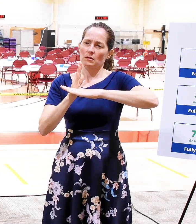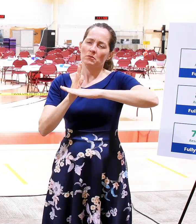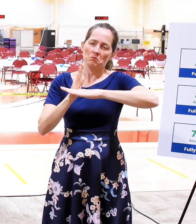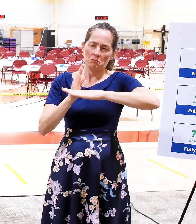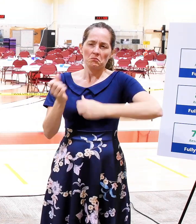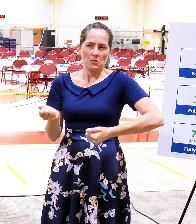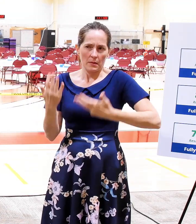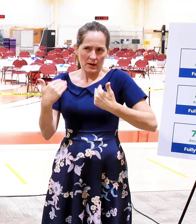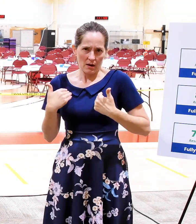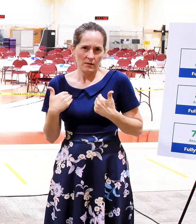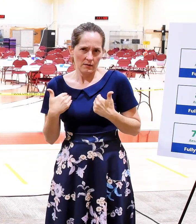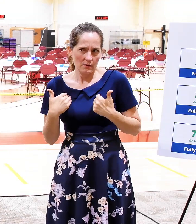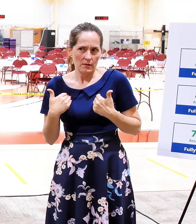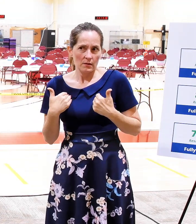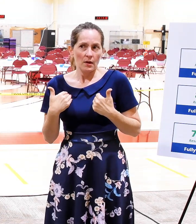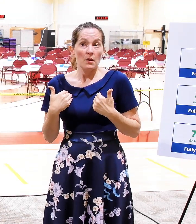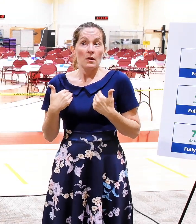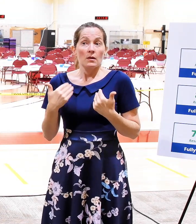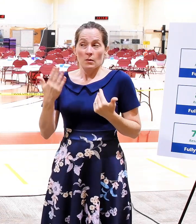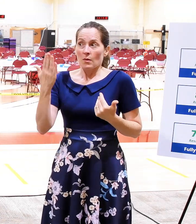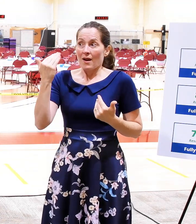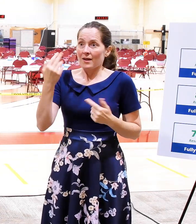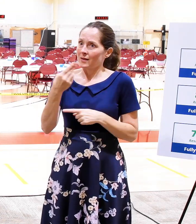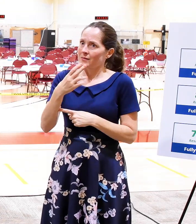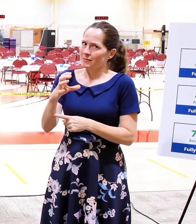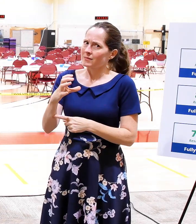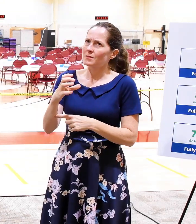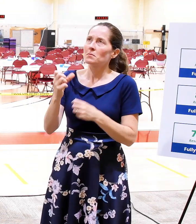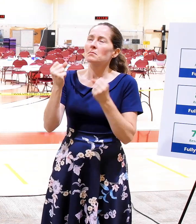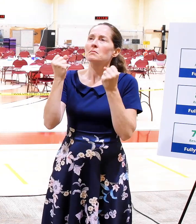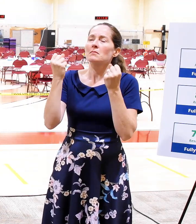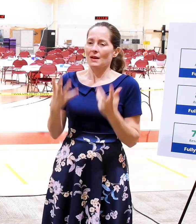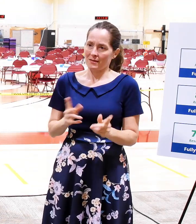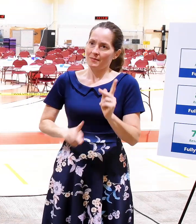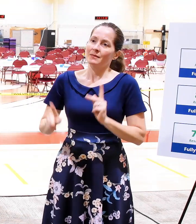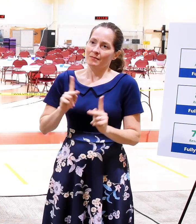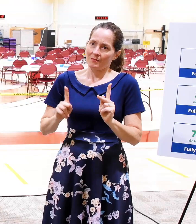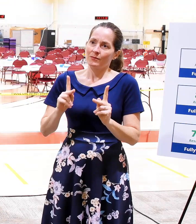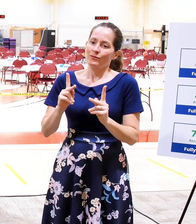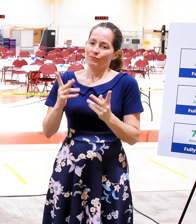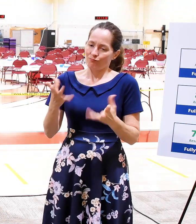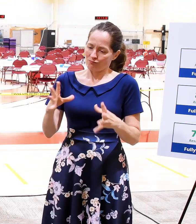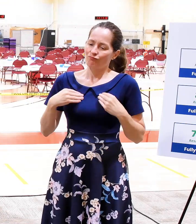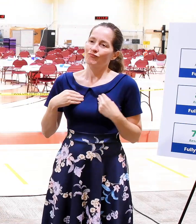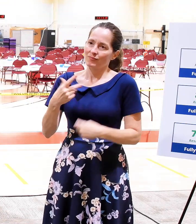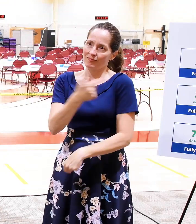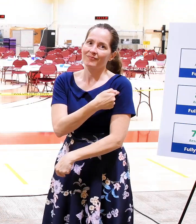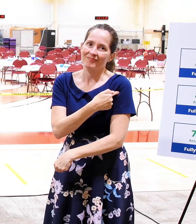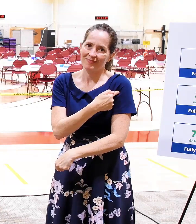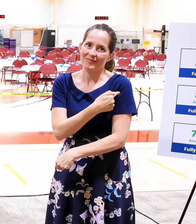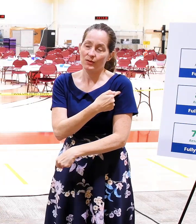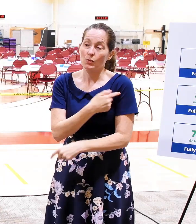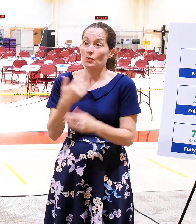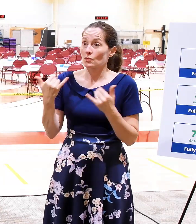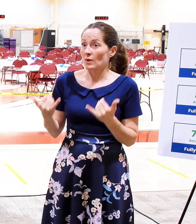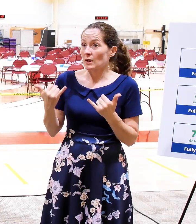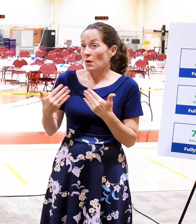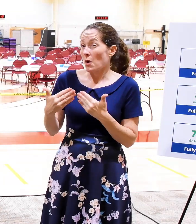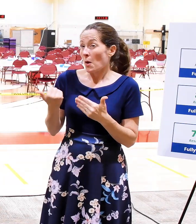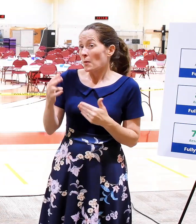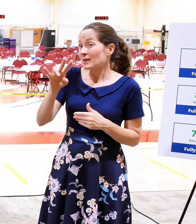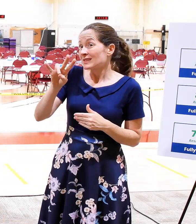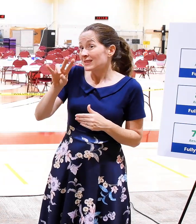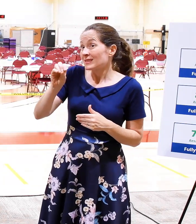CDC. I attribute this to Howard County's high vaccination rate. Currently, almost 70% of